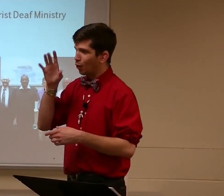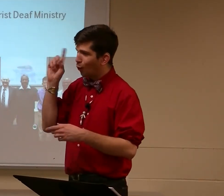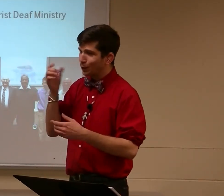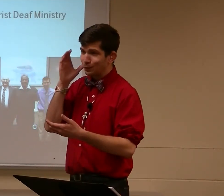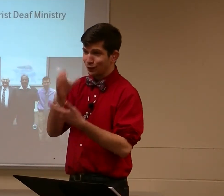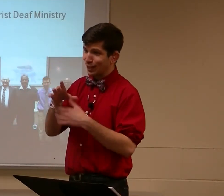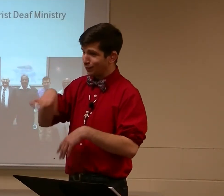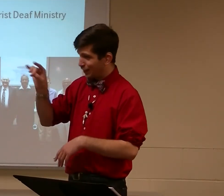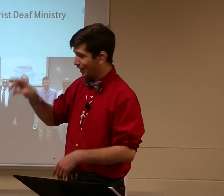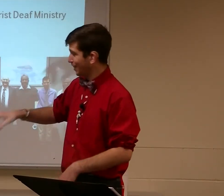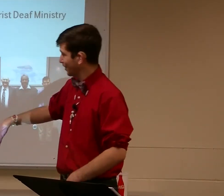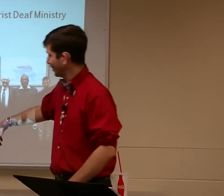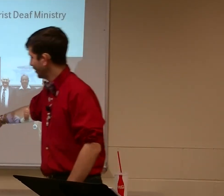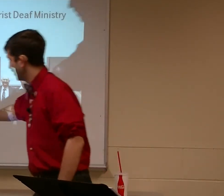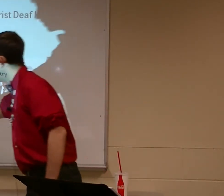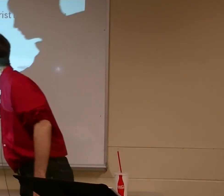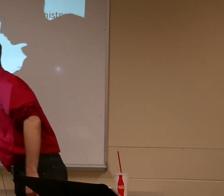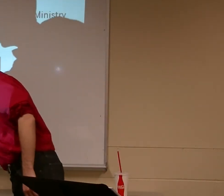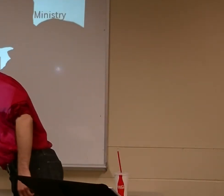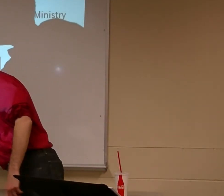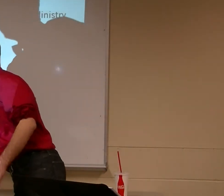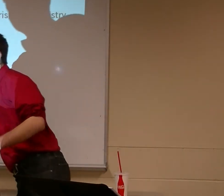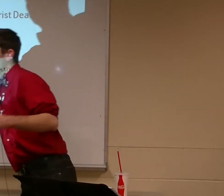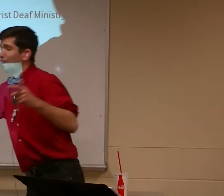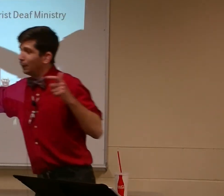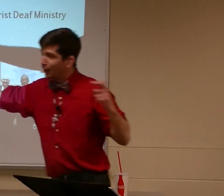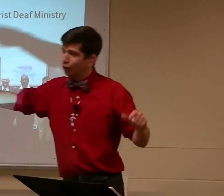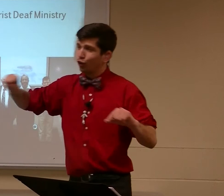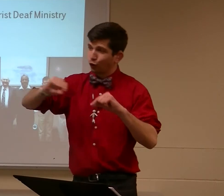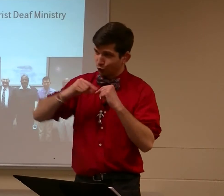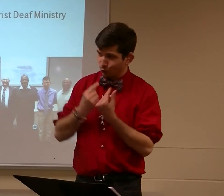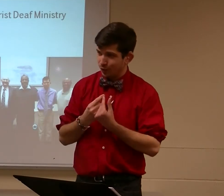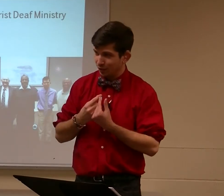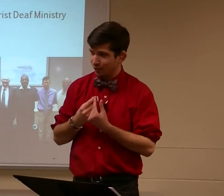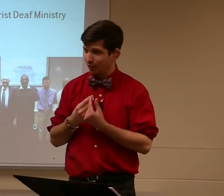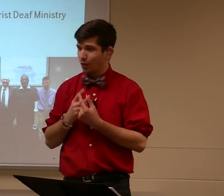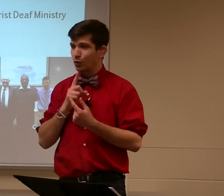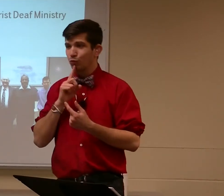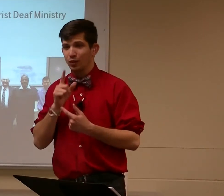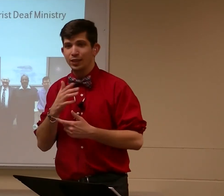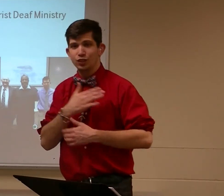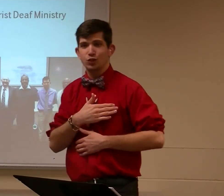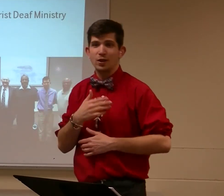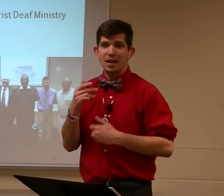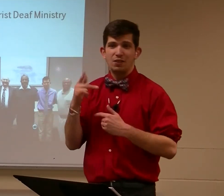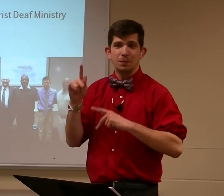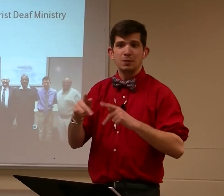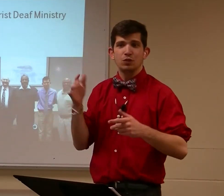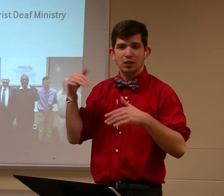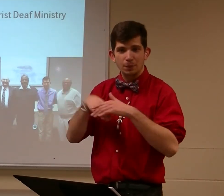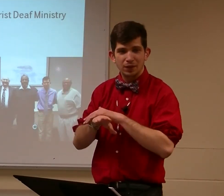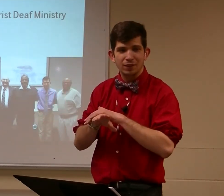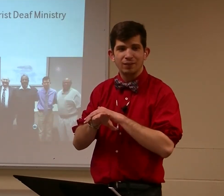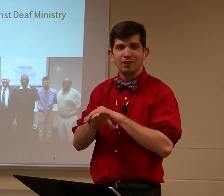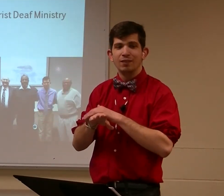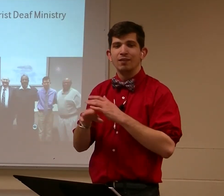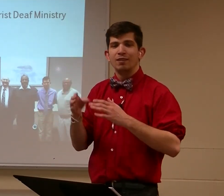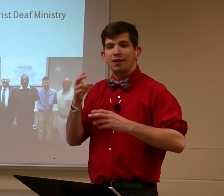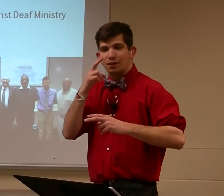only picture I can find. It's a big group, and we really enjoy having people come in and